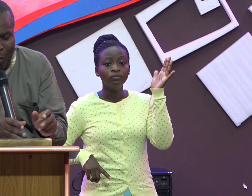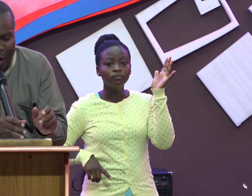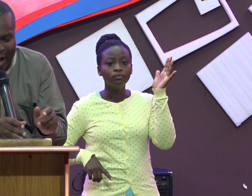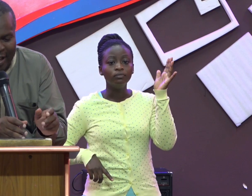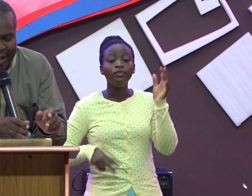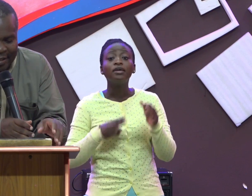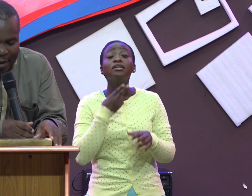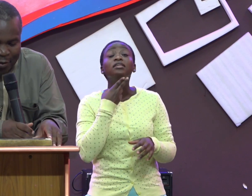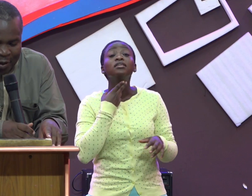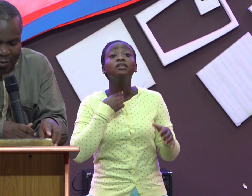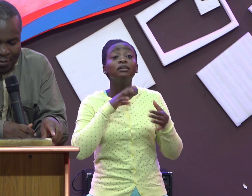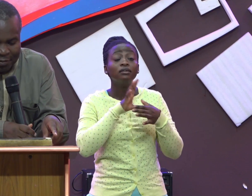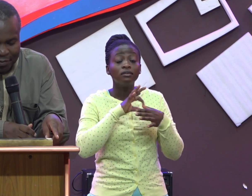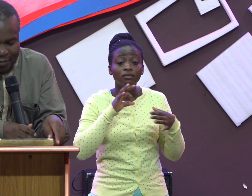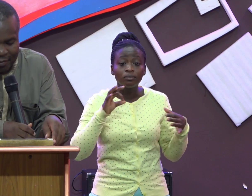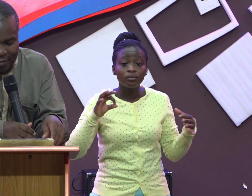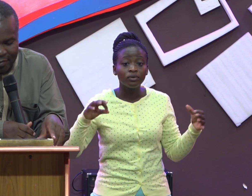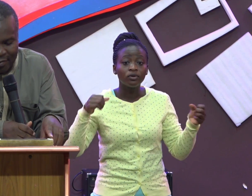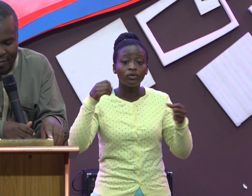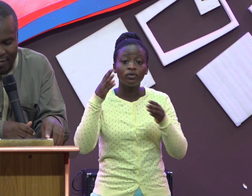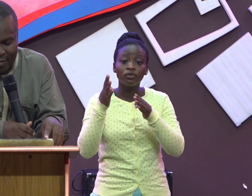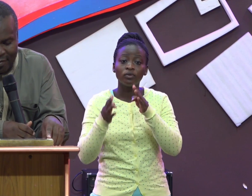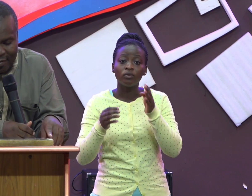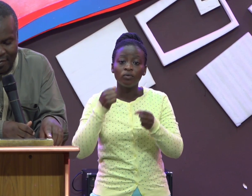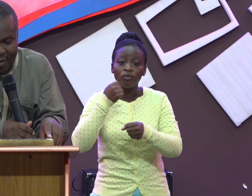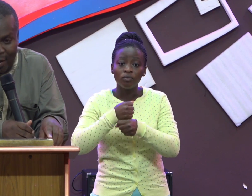Praise the Lord. It needs a spirit that